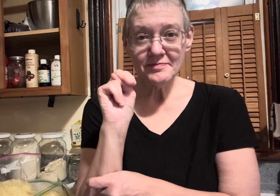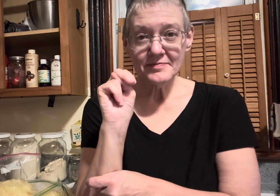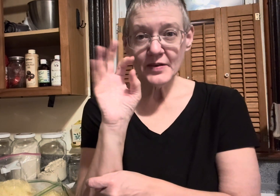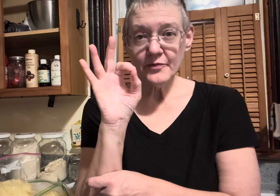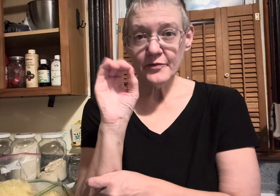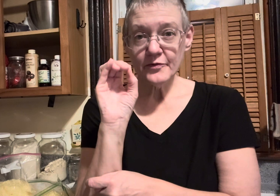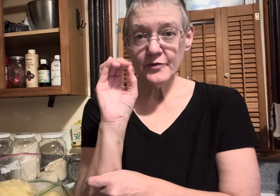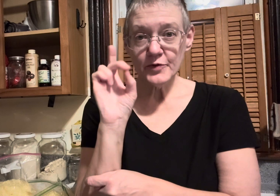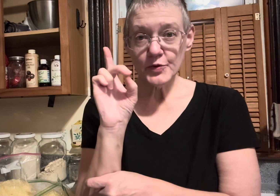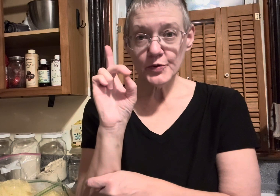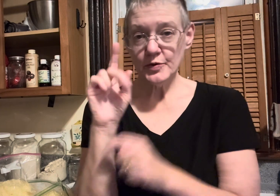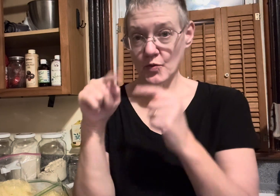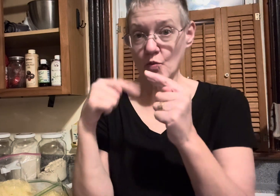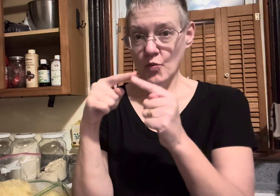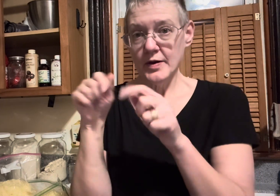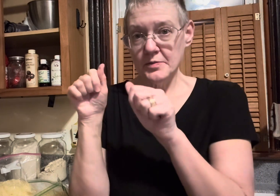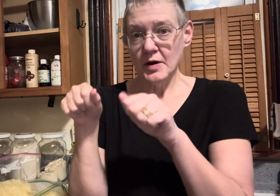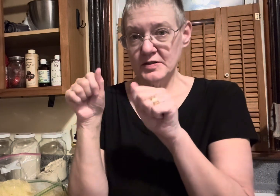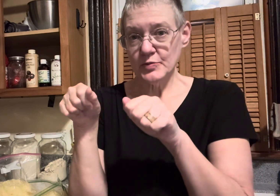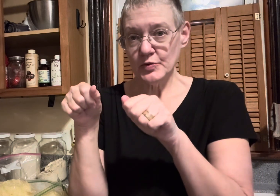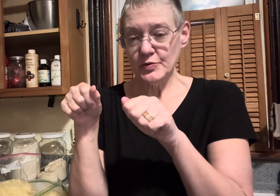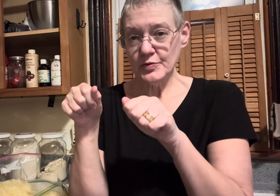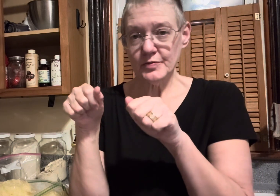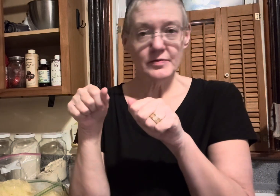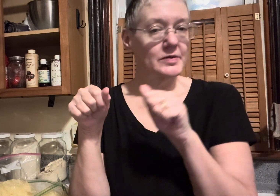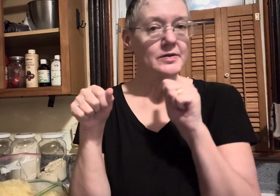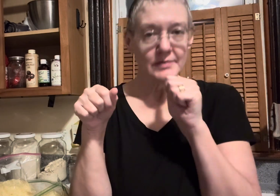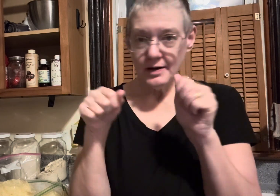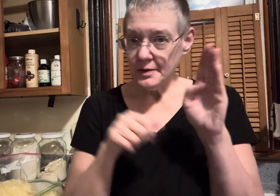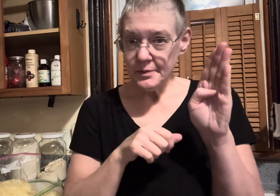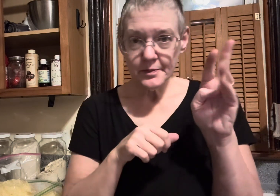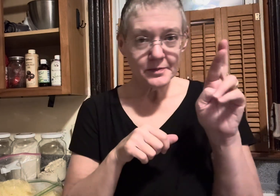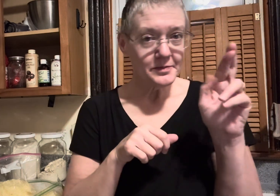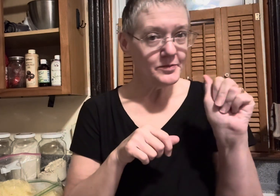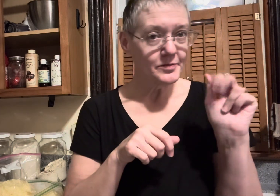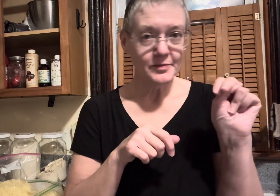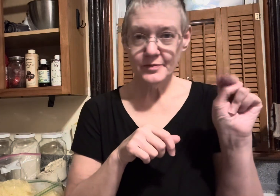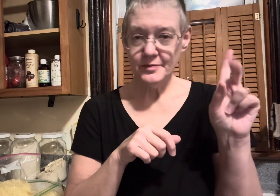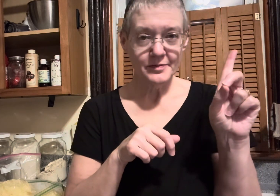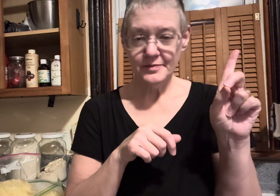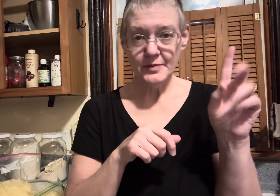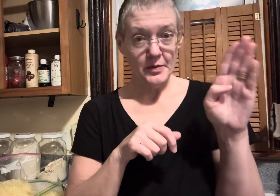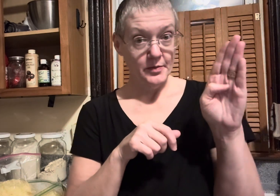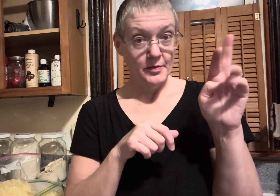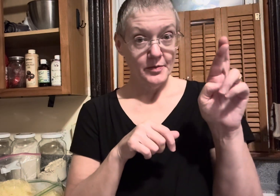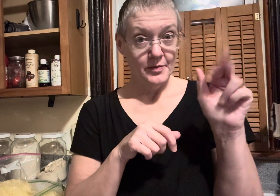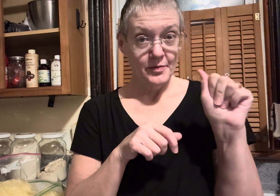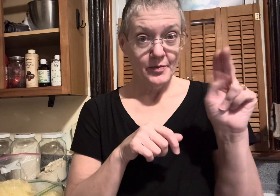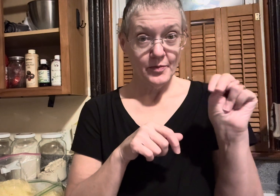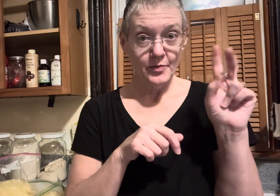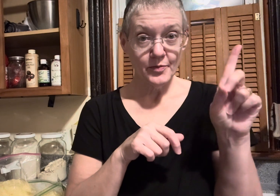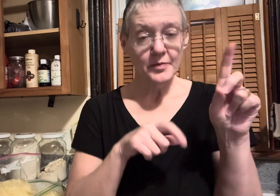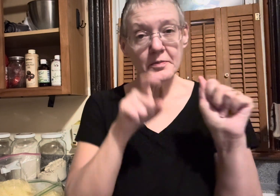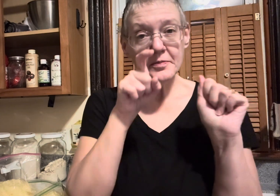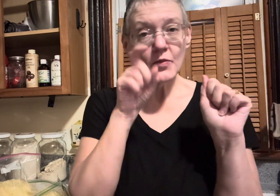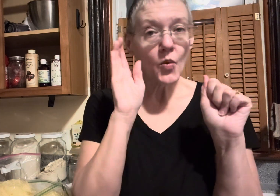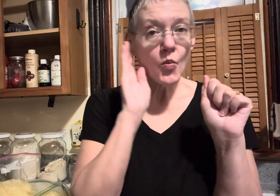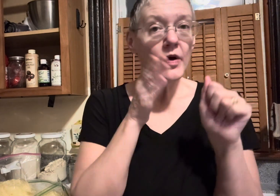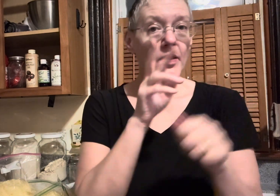pick what's called the common food entry, not brand entries. Brand